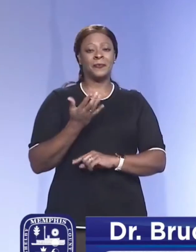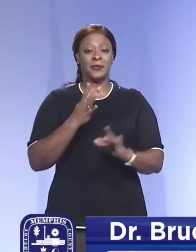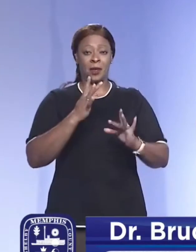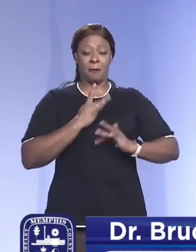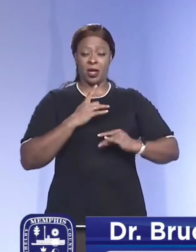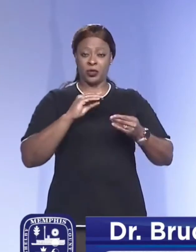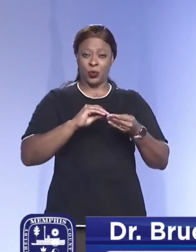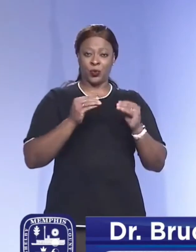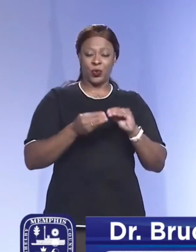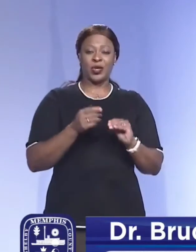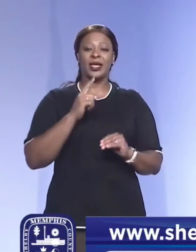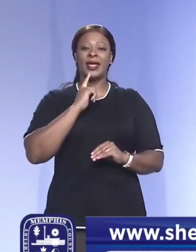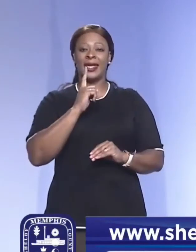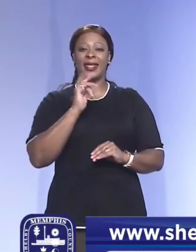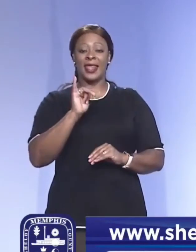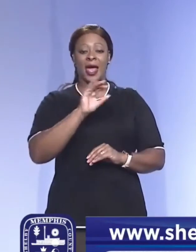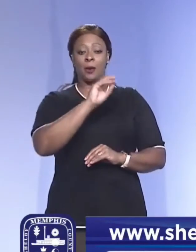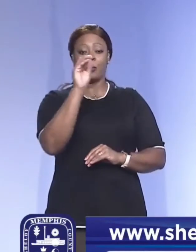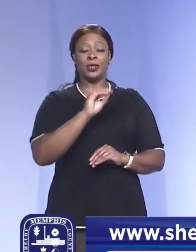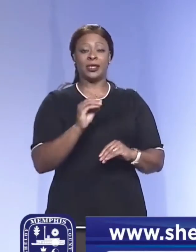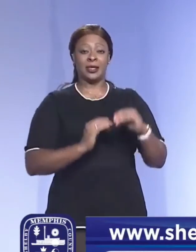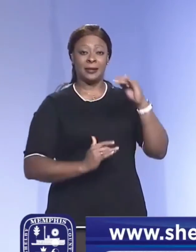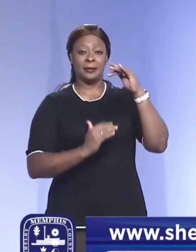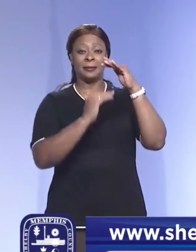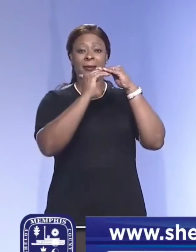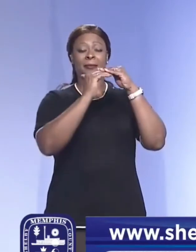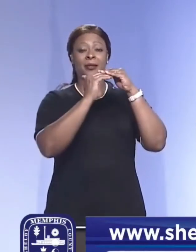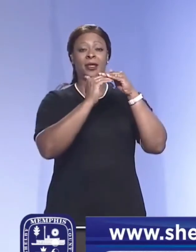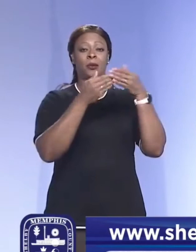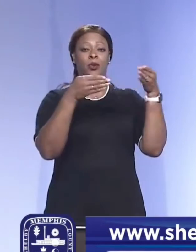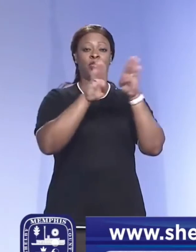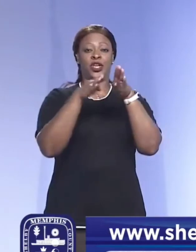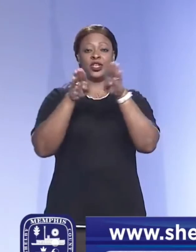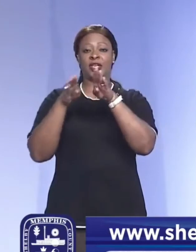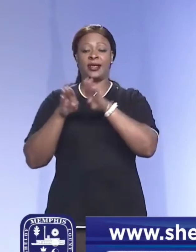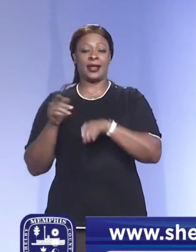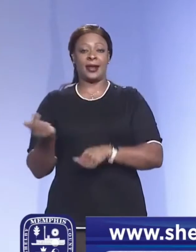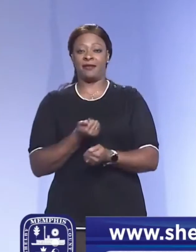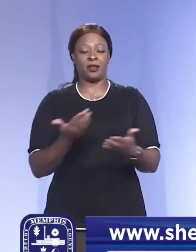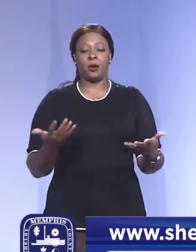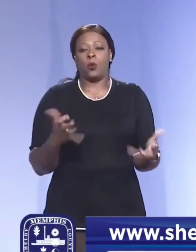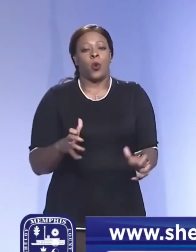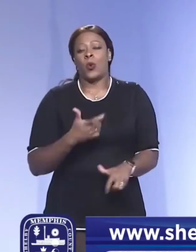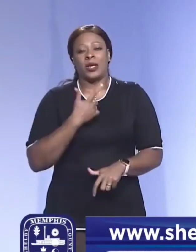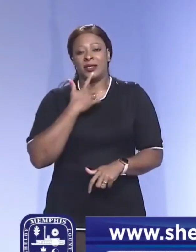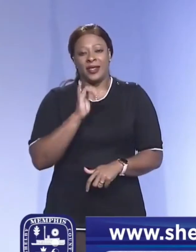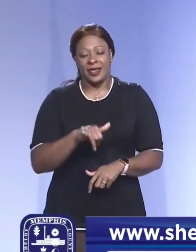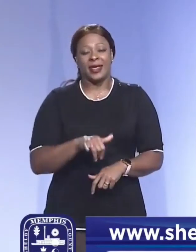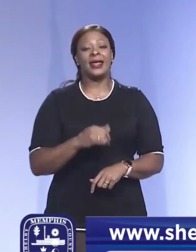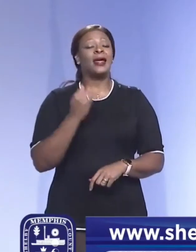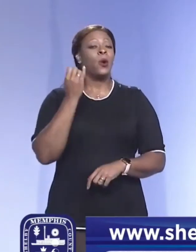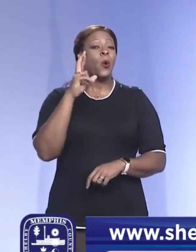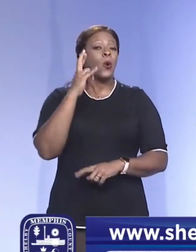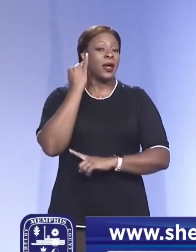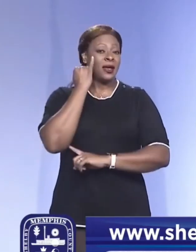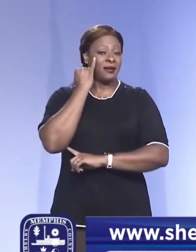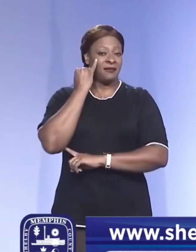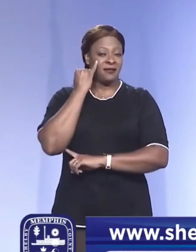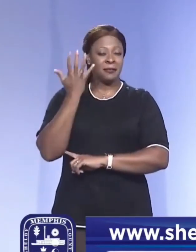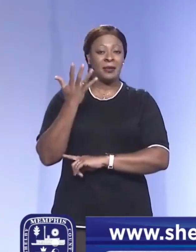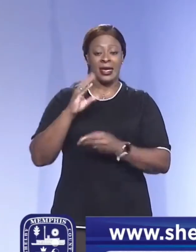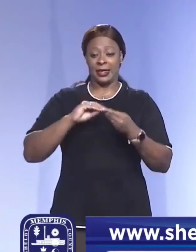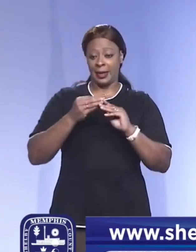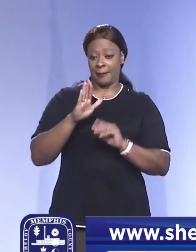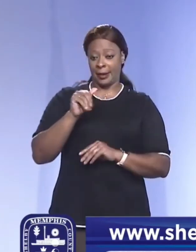positivity rate is a certain percentage, things will shut down. If the number